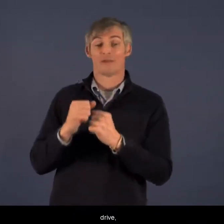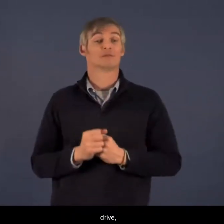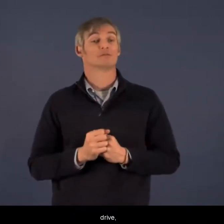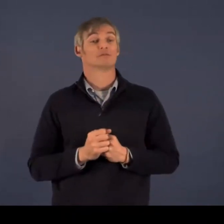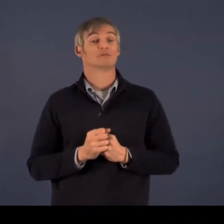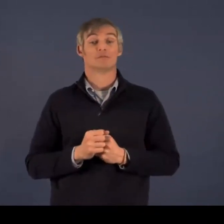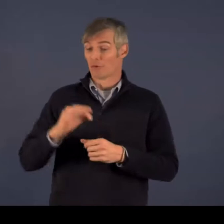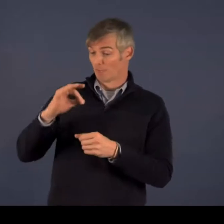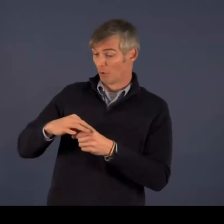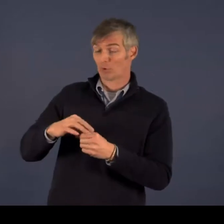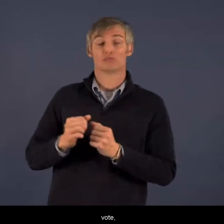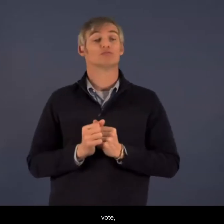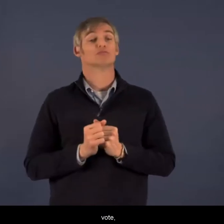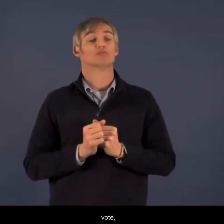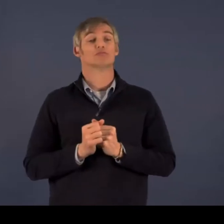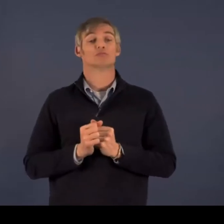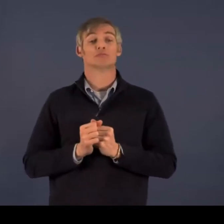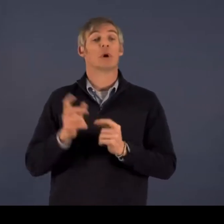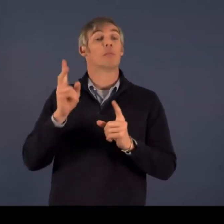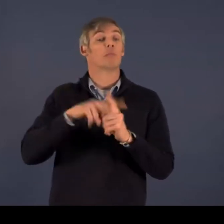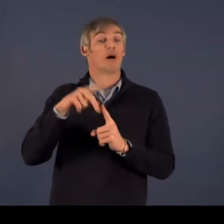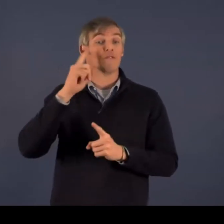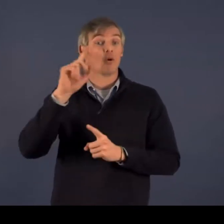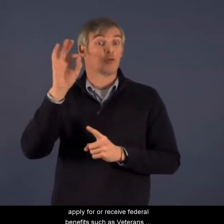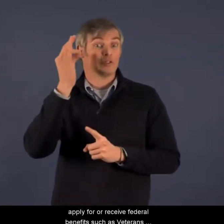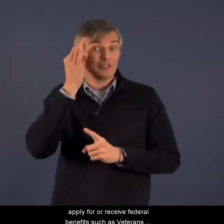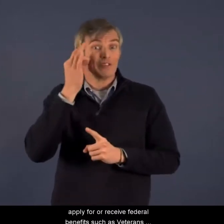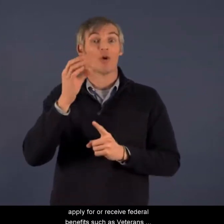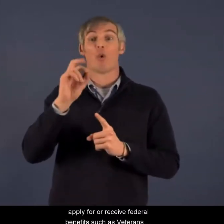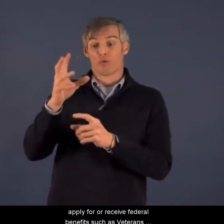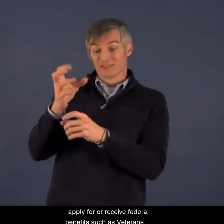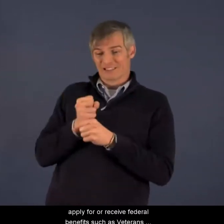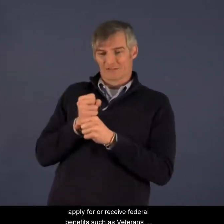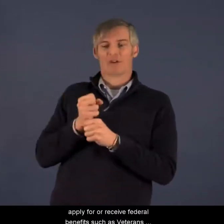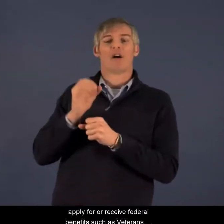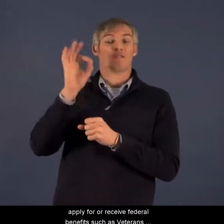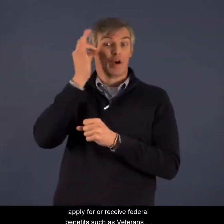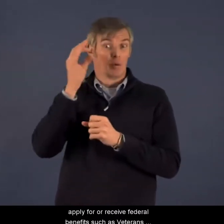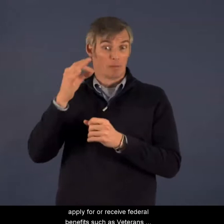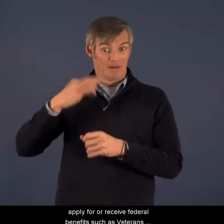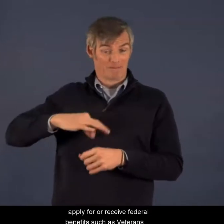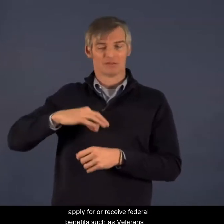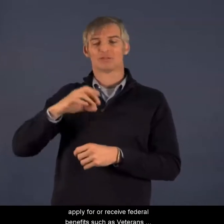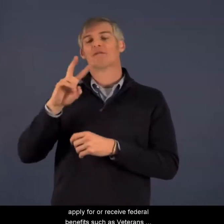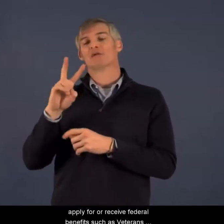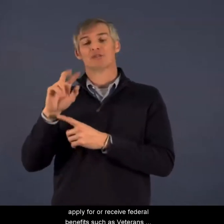drive, vote, apply for or receive federal benefits such as Veterans